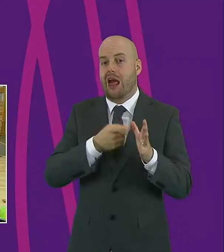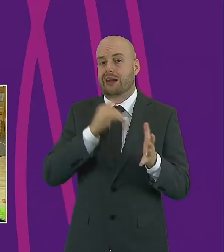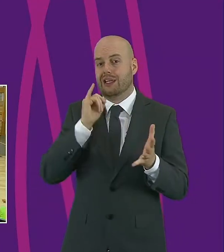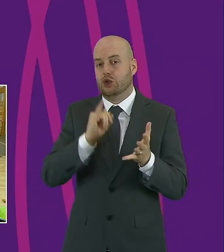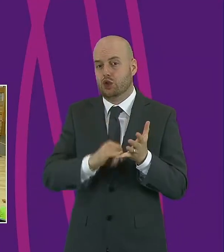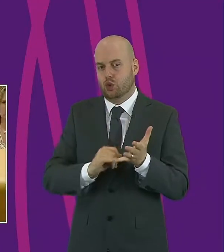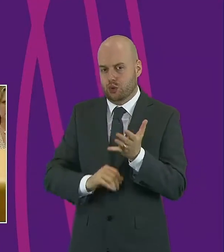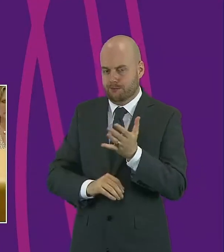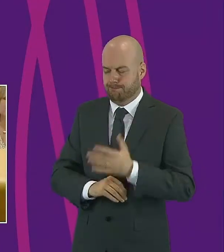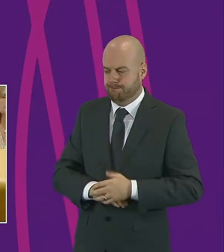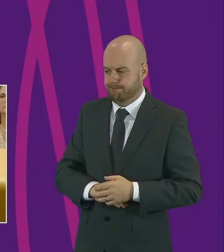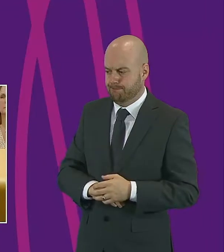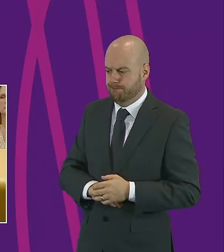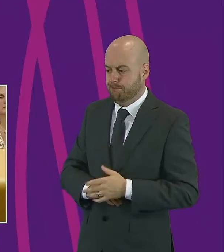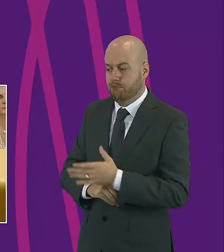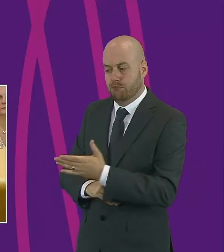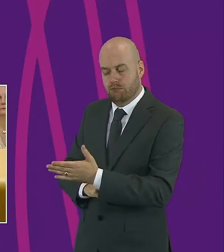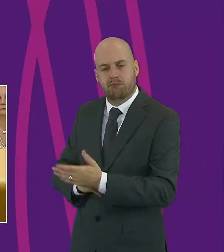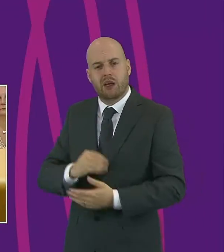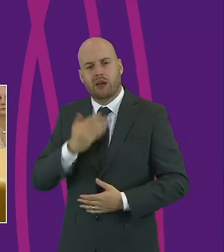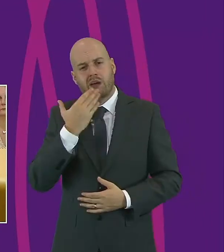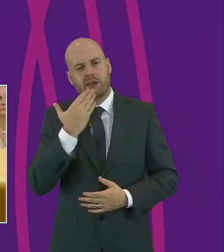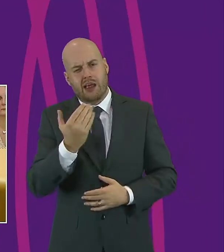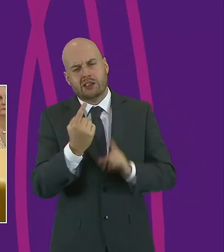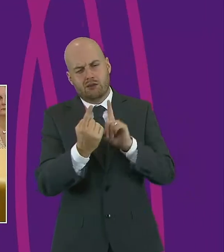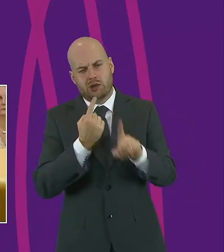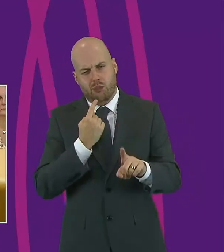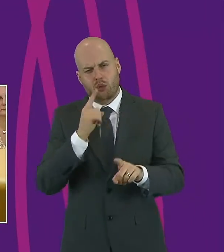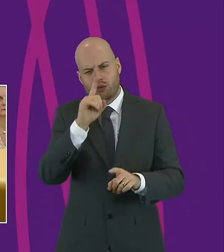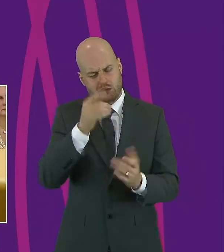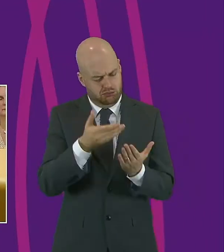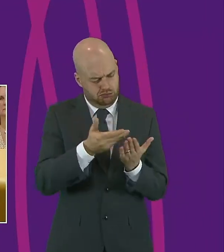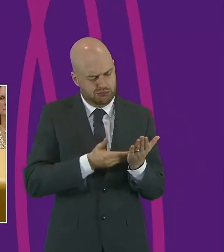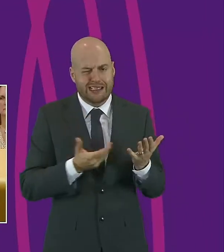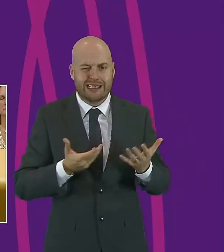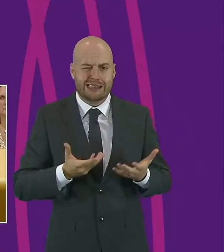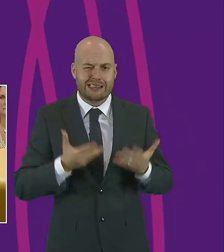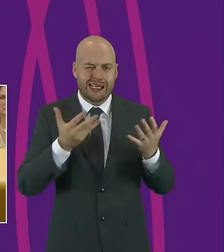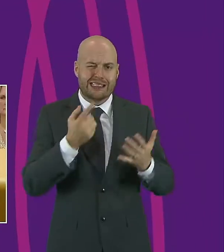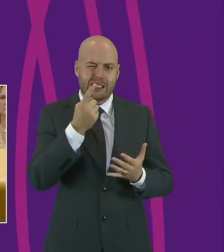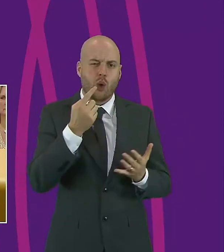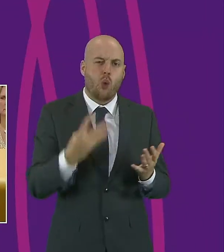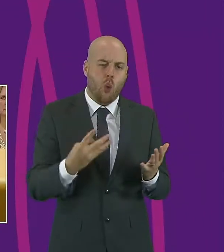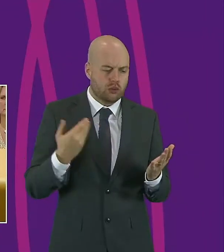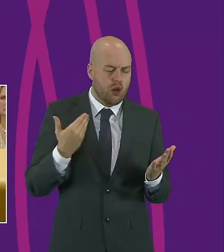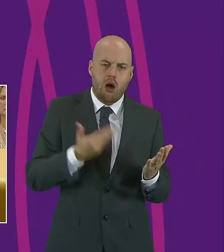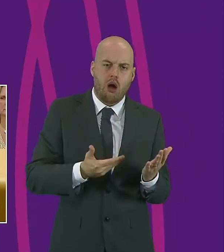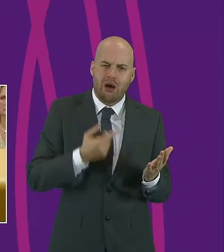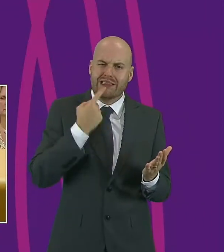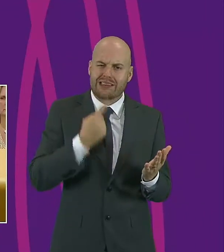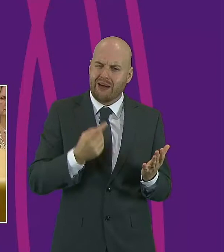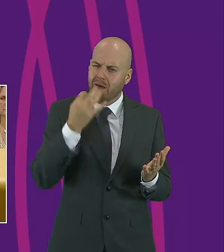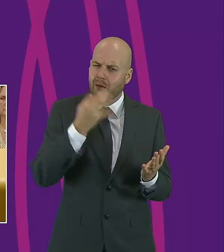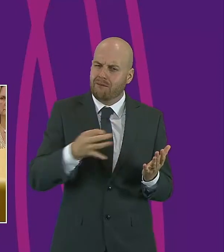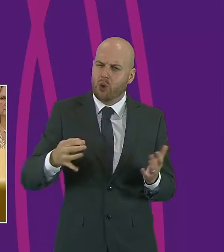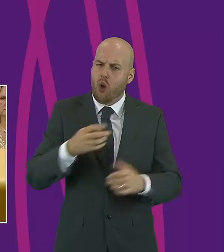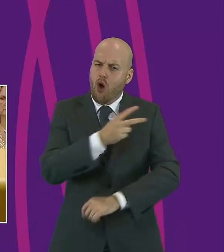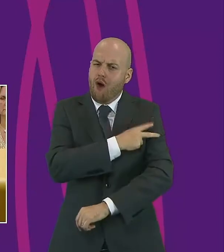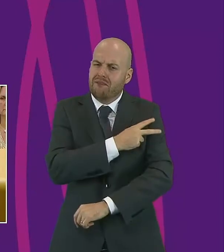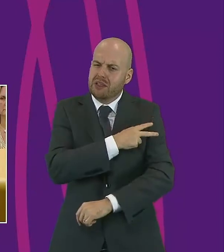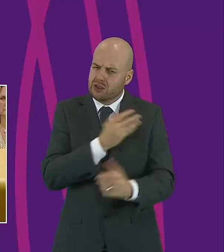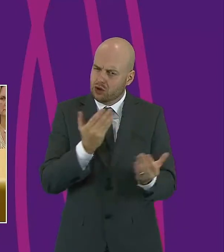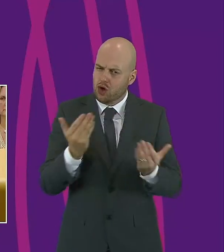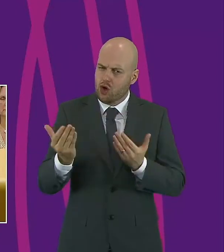thank the First Minister for that response. The latest quarterly statistics show that there are fewer officers in frontline roles now than when